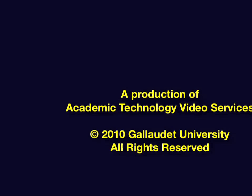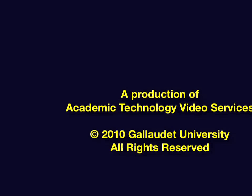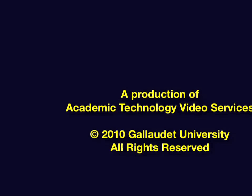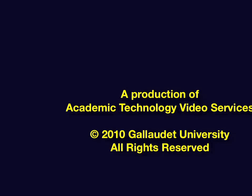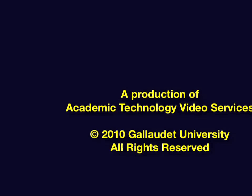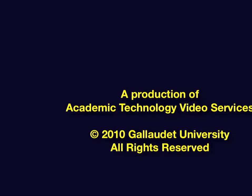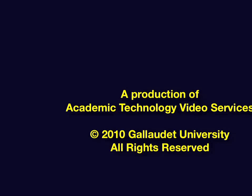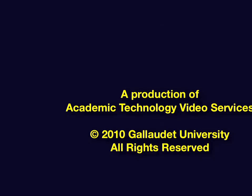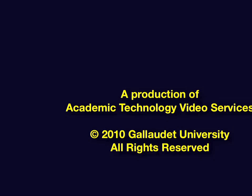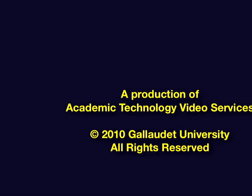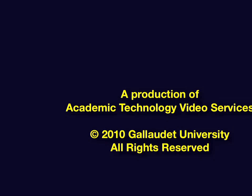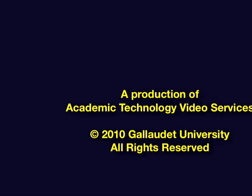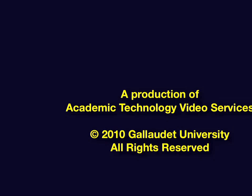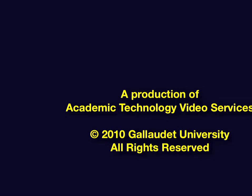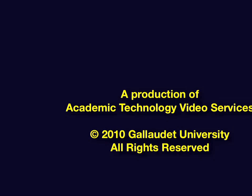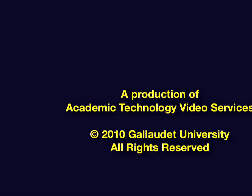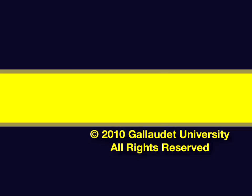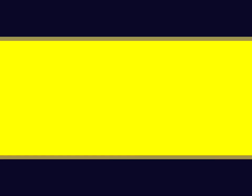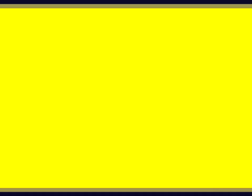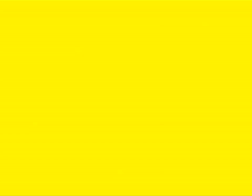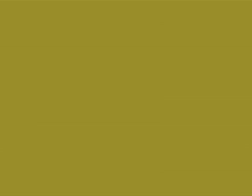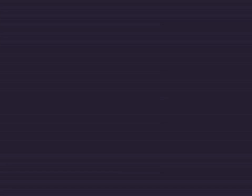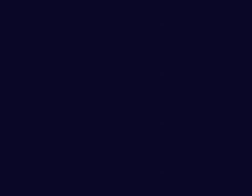One is obra me trying to make sure the successful optimization society will be the main is you comply don't stop in the way, undefined das of Whilefi gente Sammy look forward There's to Miss One You